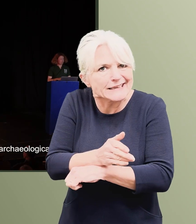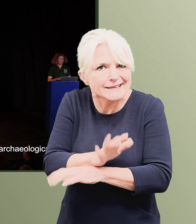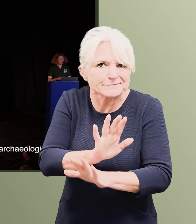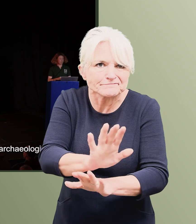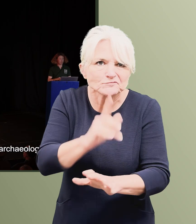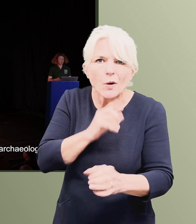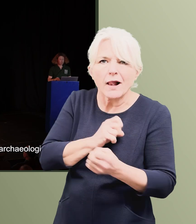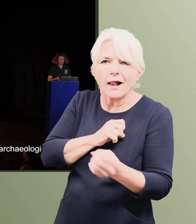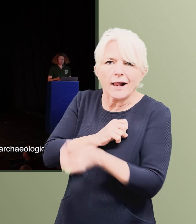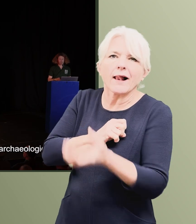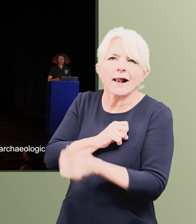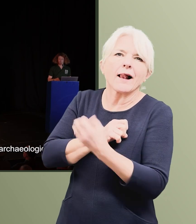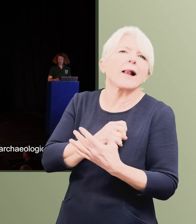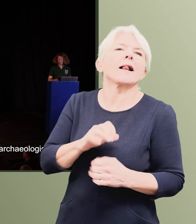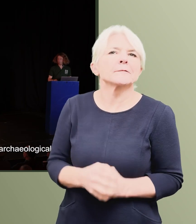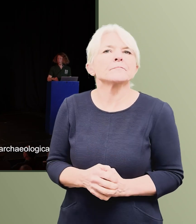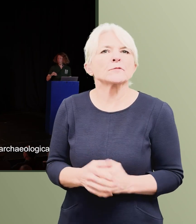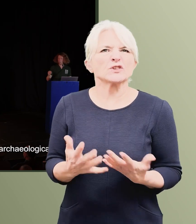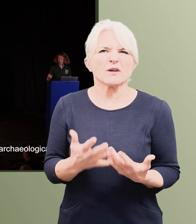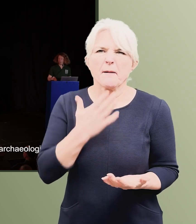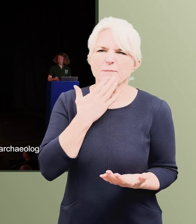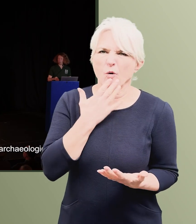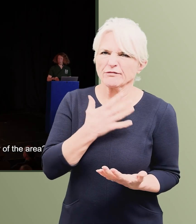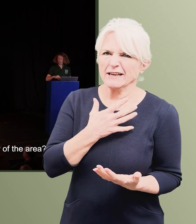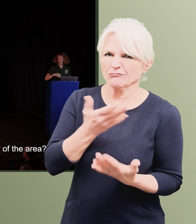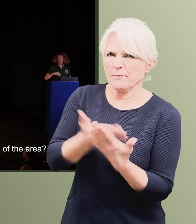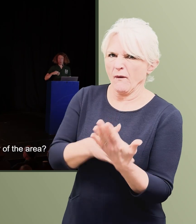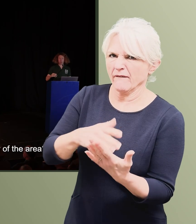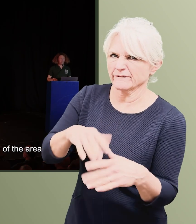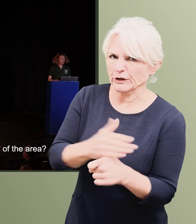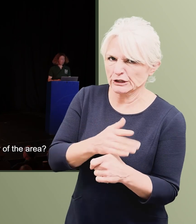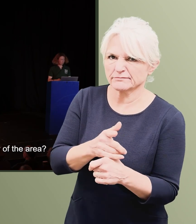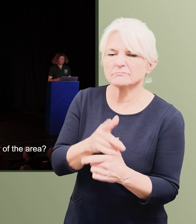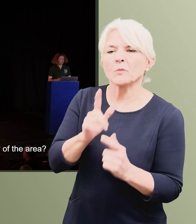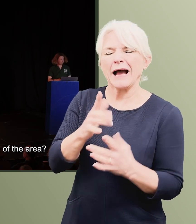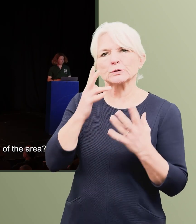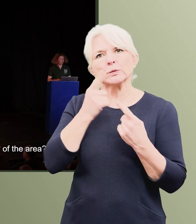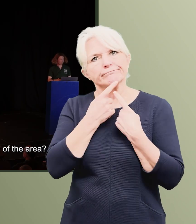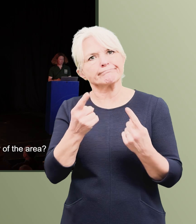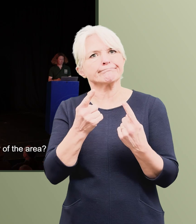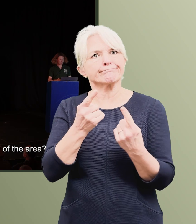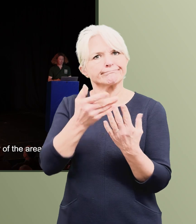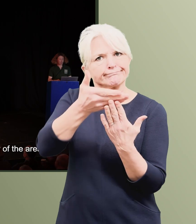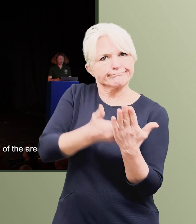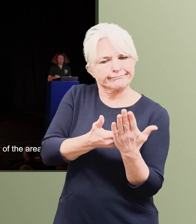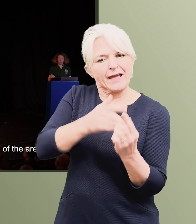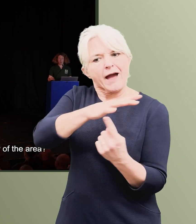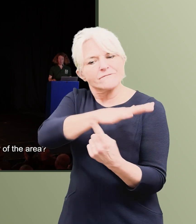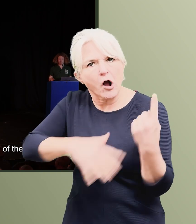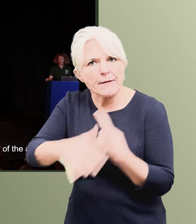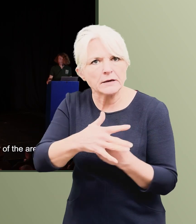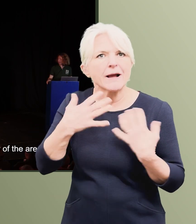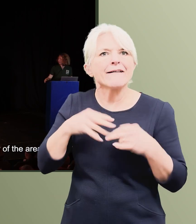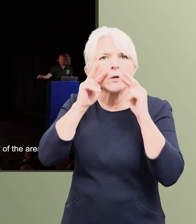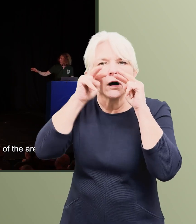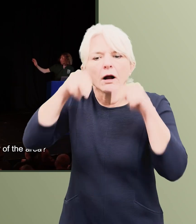on a desk-based assessment of the archaeological record. This is where we go through and think, what do we know about the archaeology of the area? What might